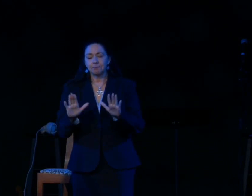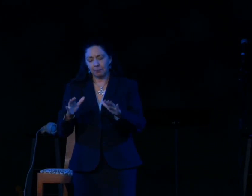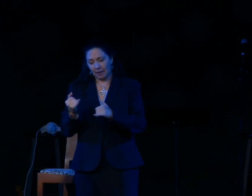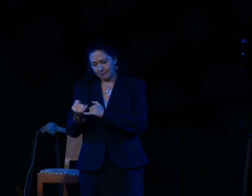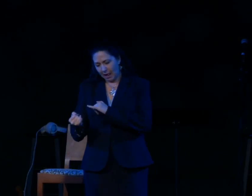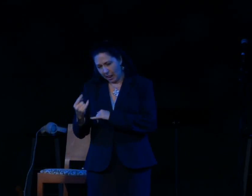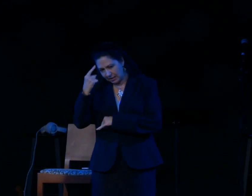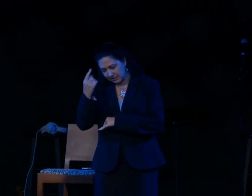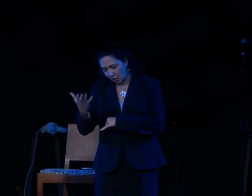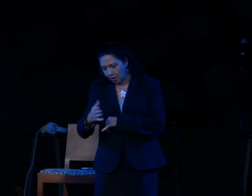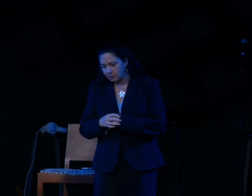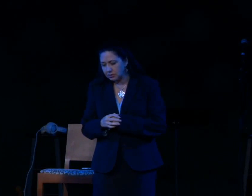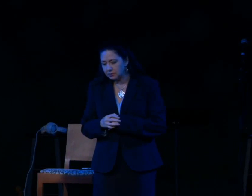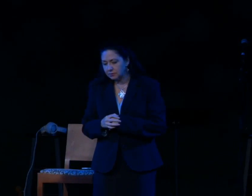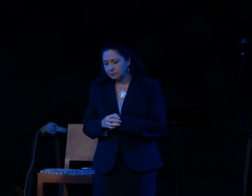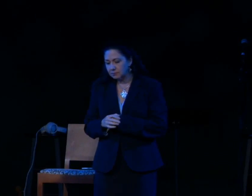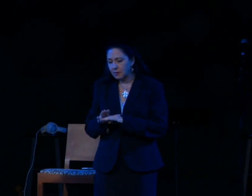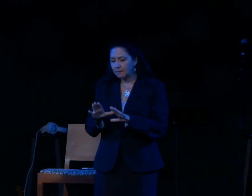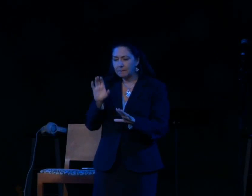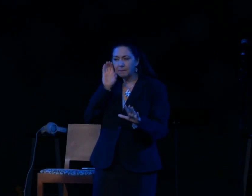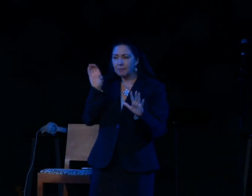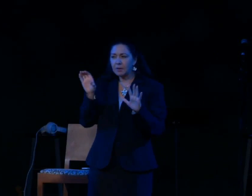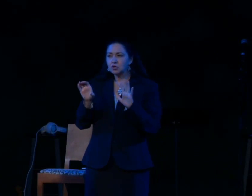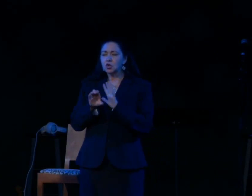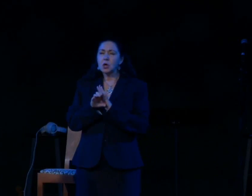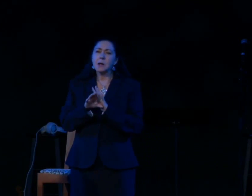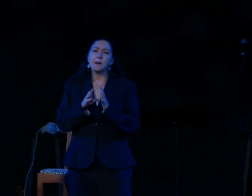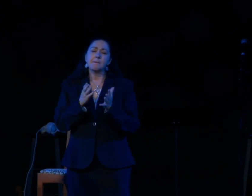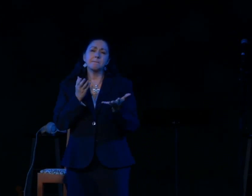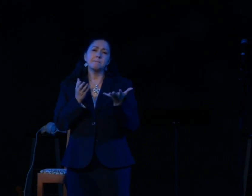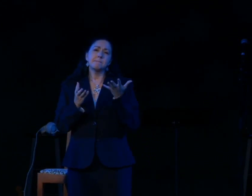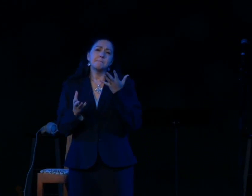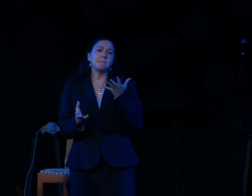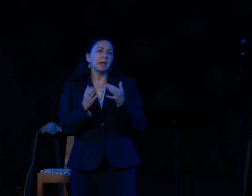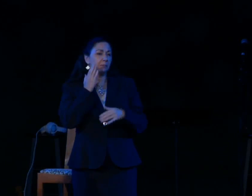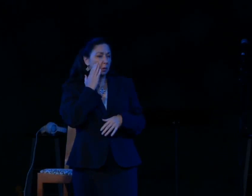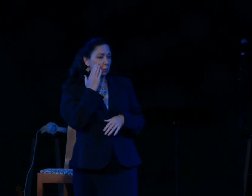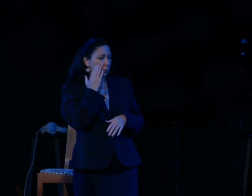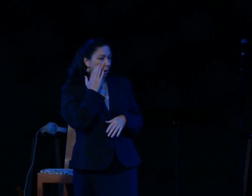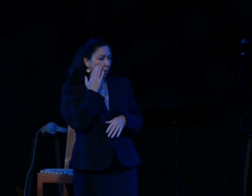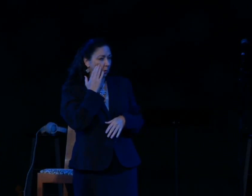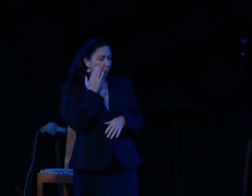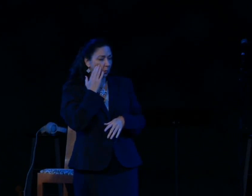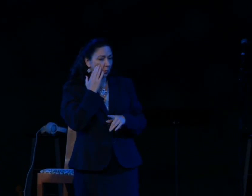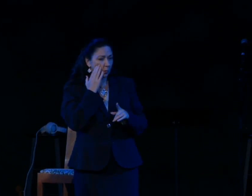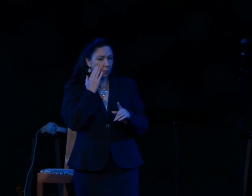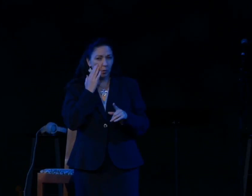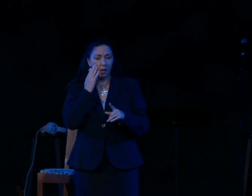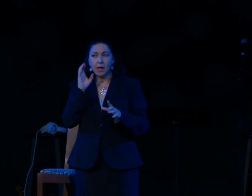with an image, a picture. Perhaps it's familiar to you. It's a picture of a